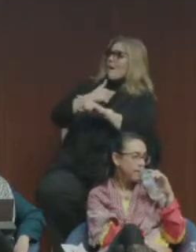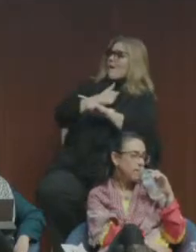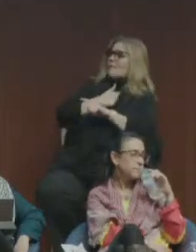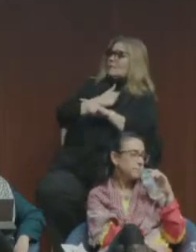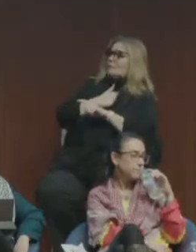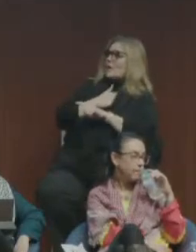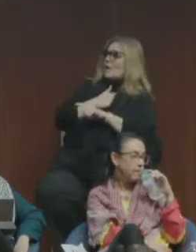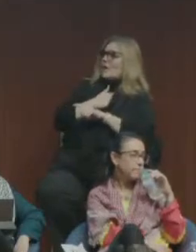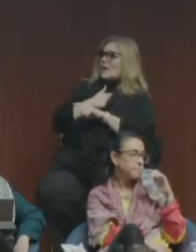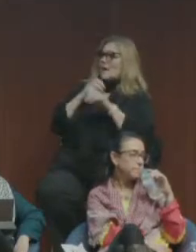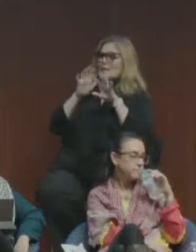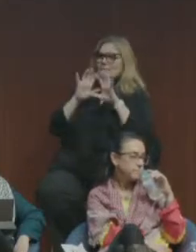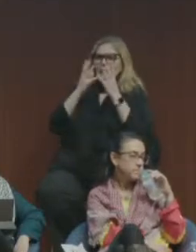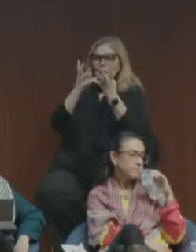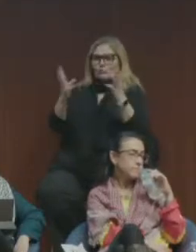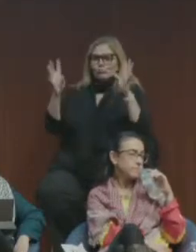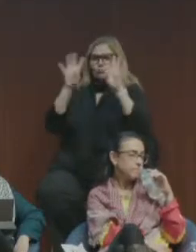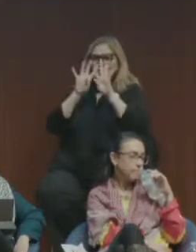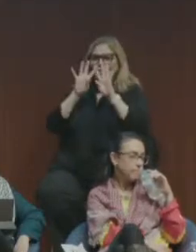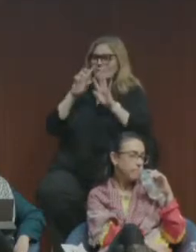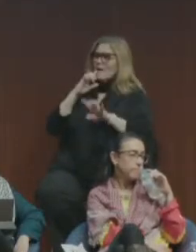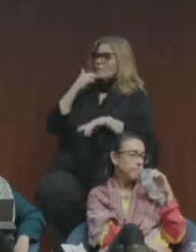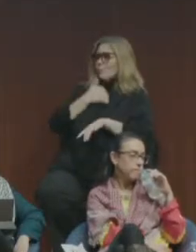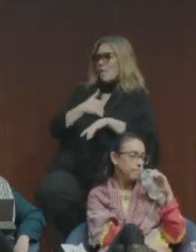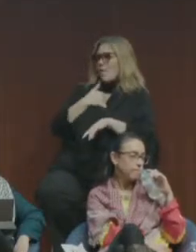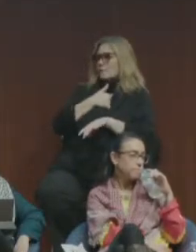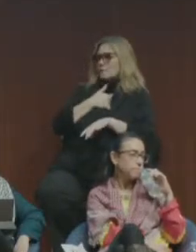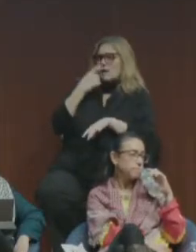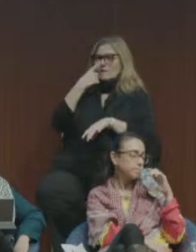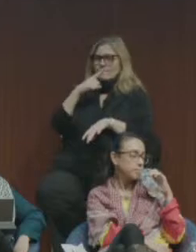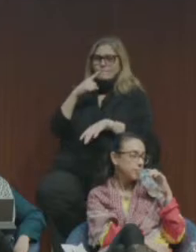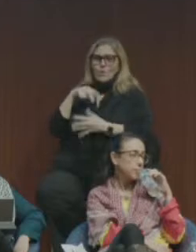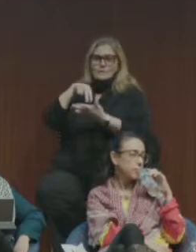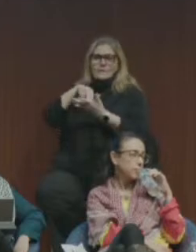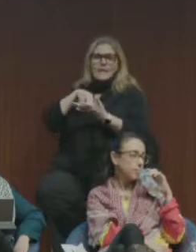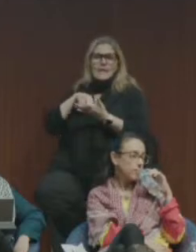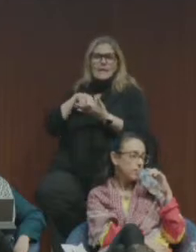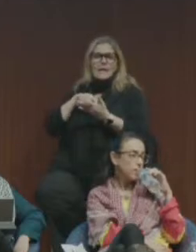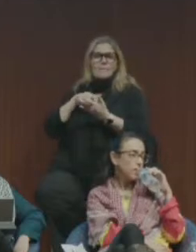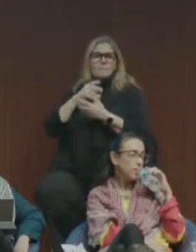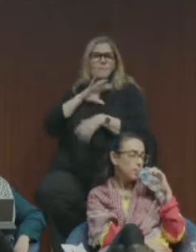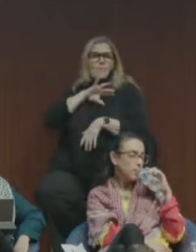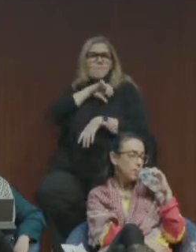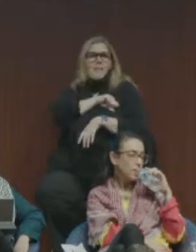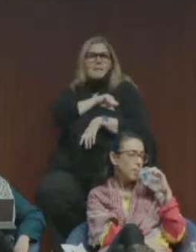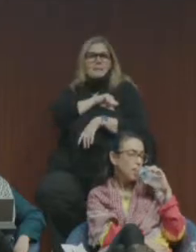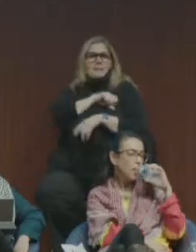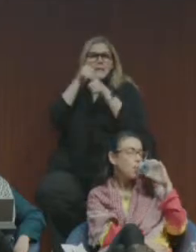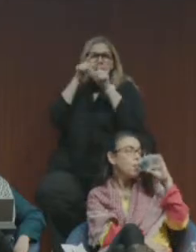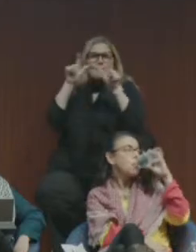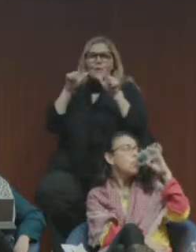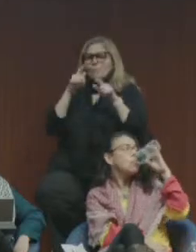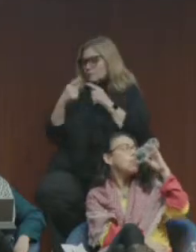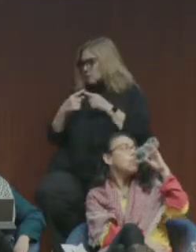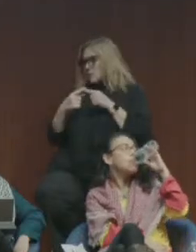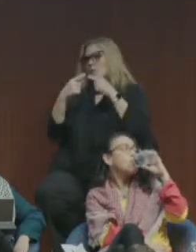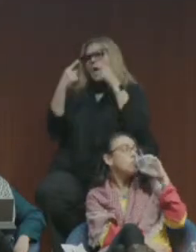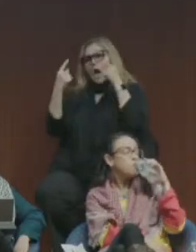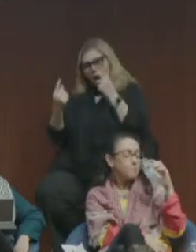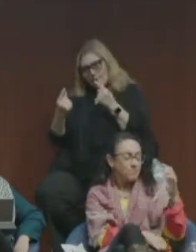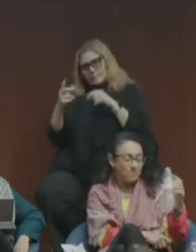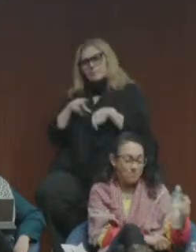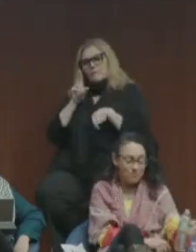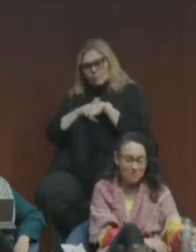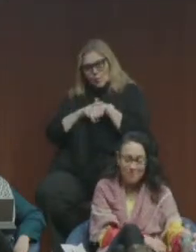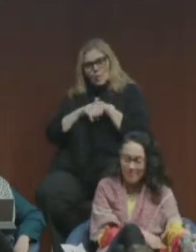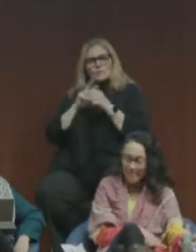the formation of a circle, right, for standing up for Palestinian liberation, which is the opposite, of course, of what